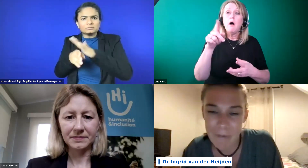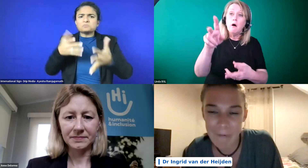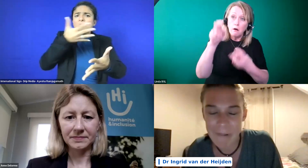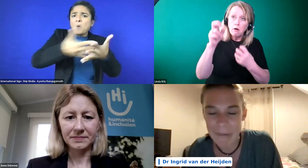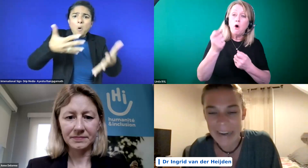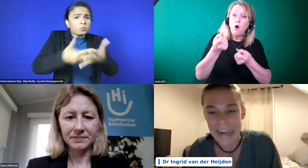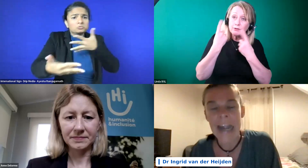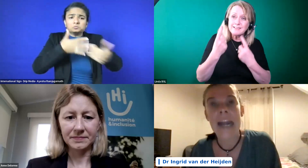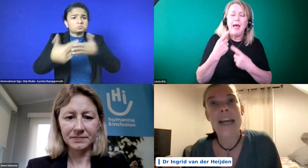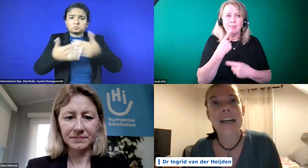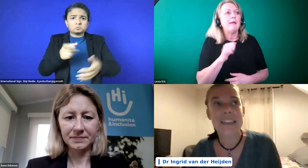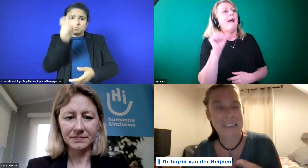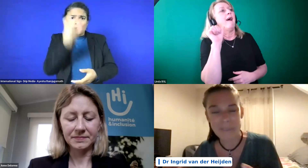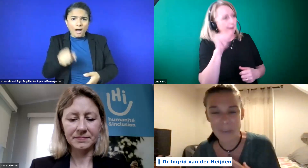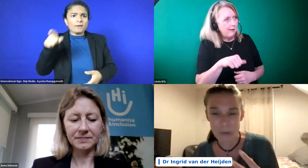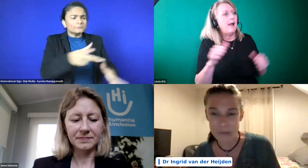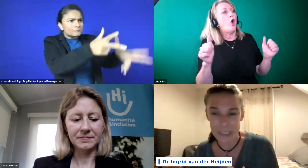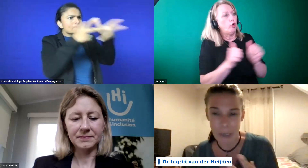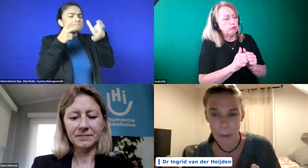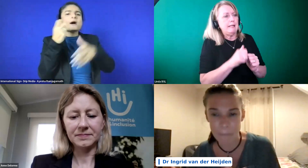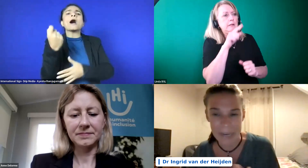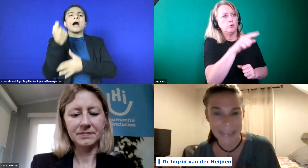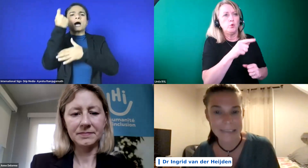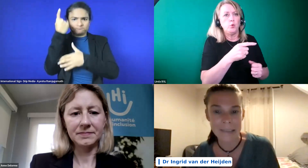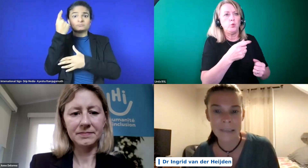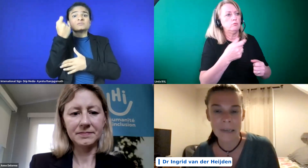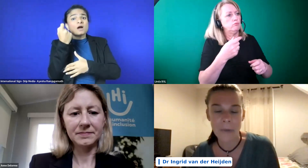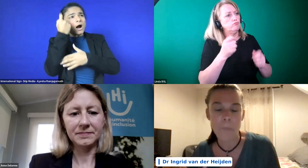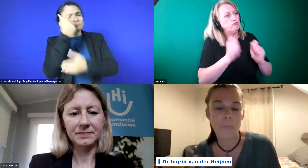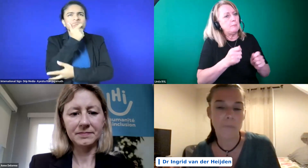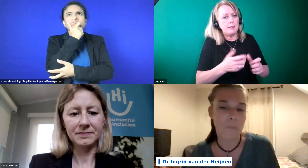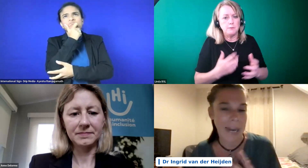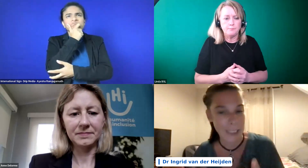can prove a very difficult and complex